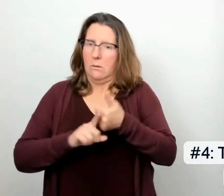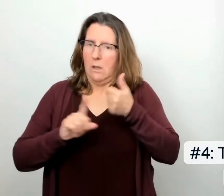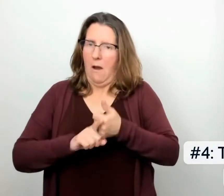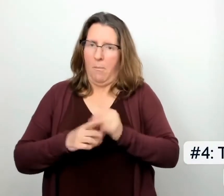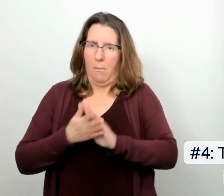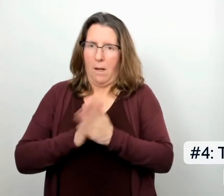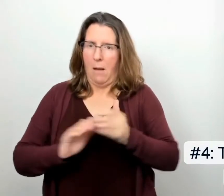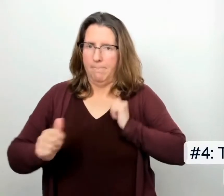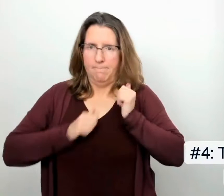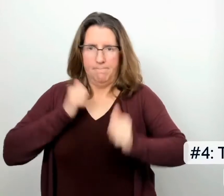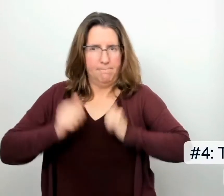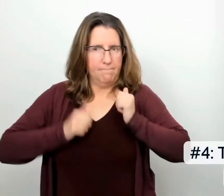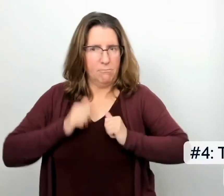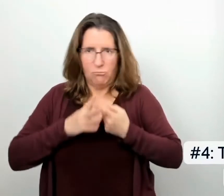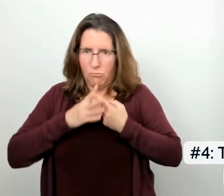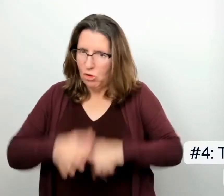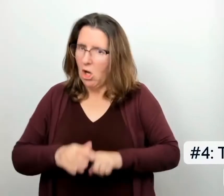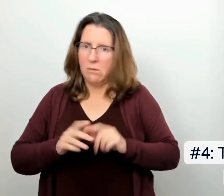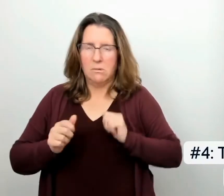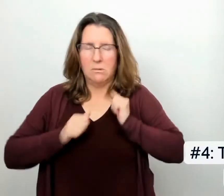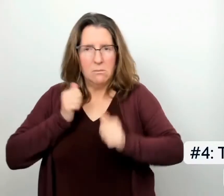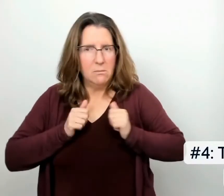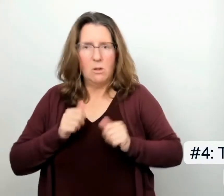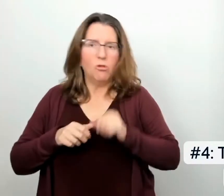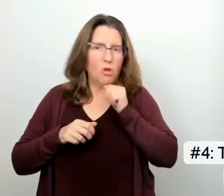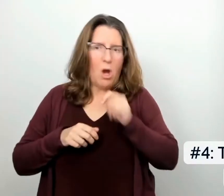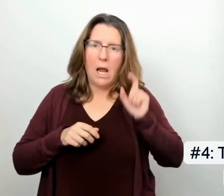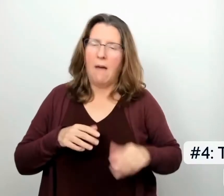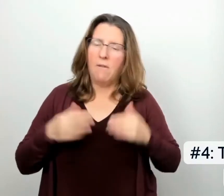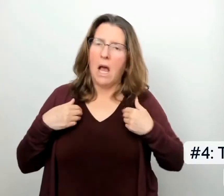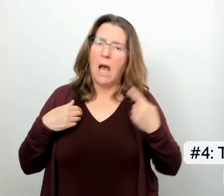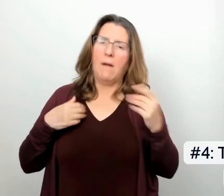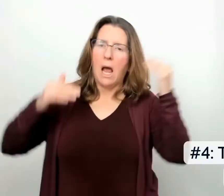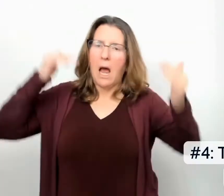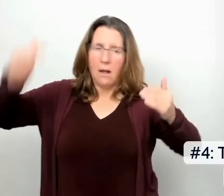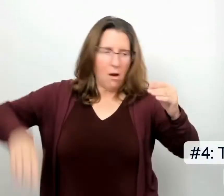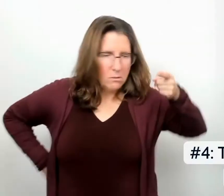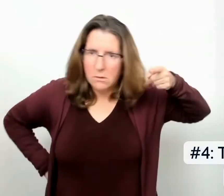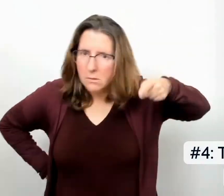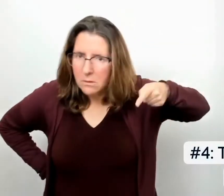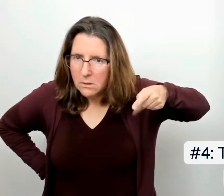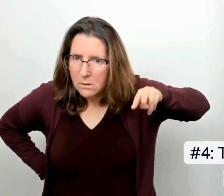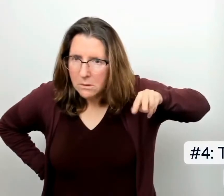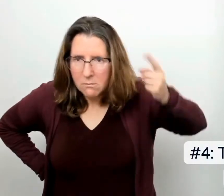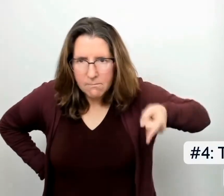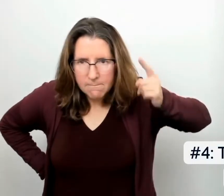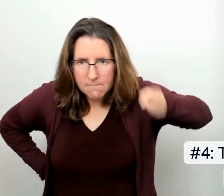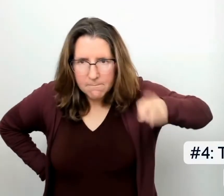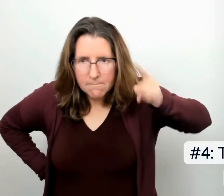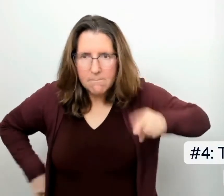Number 4, they become self-starters. They no longer need someone looking over their shoulder,